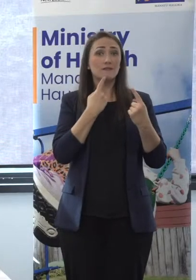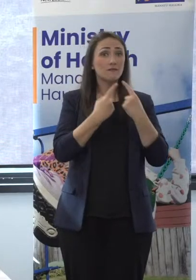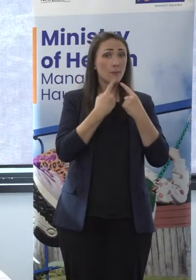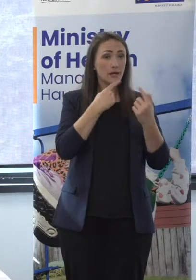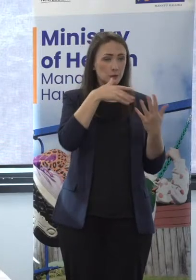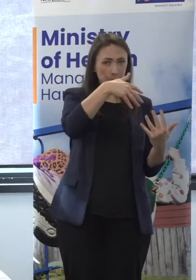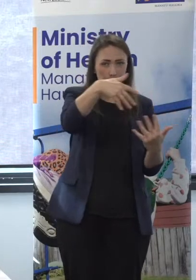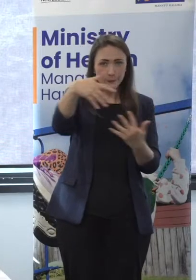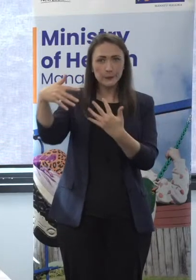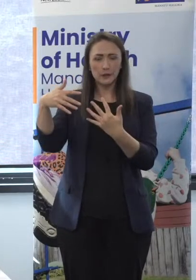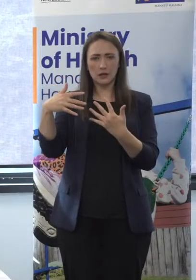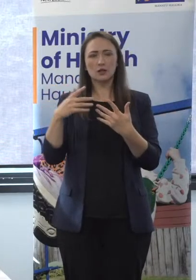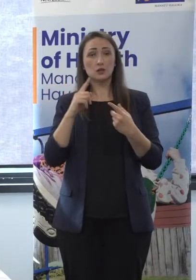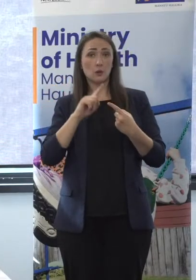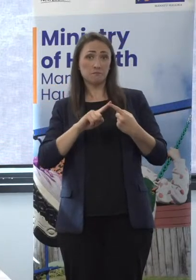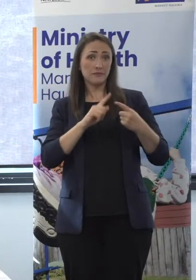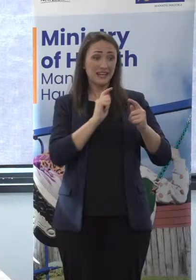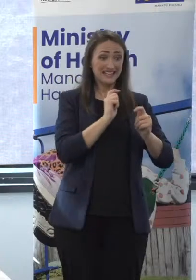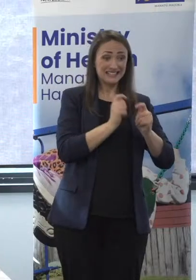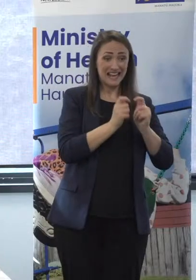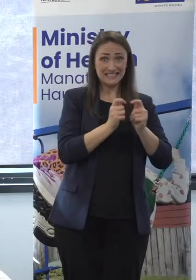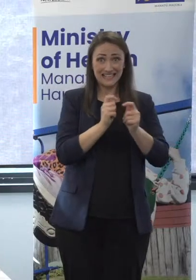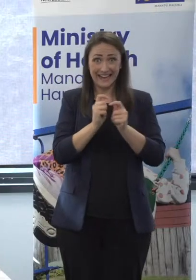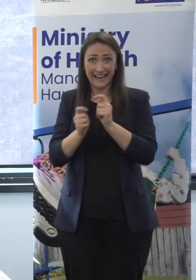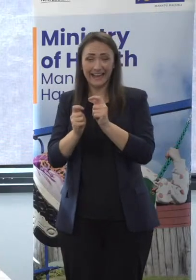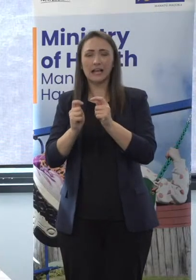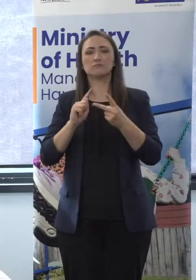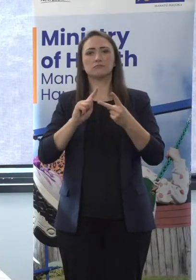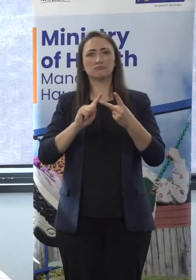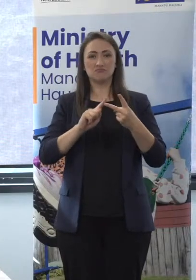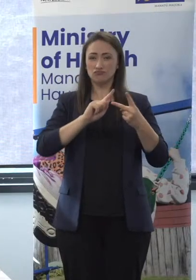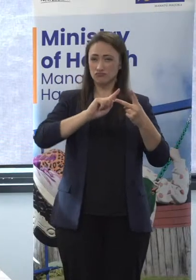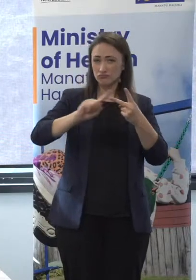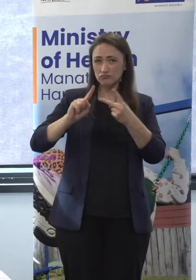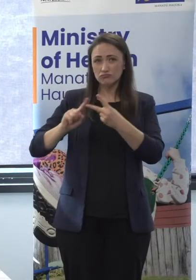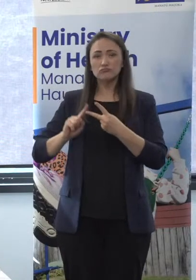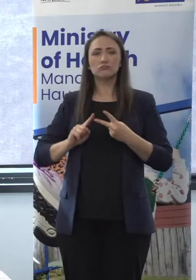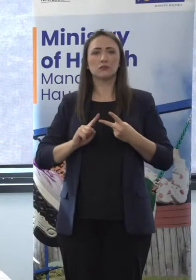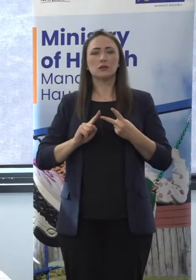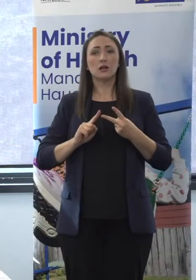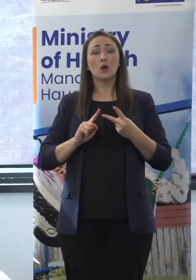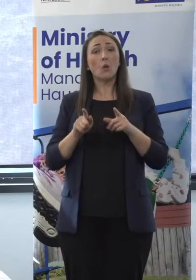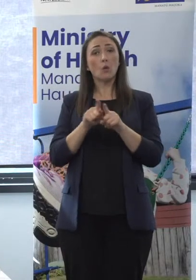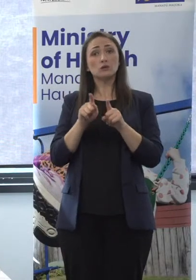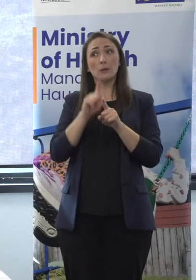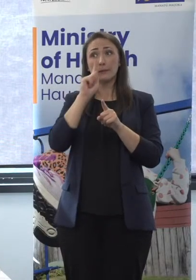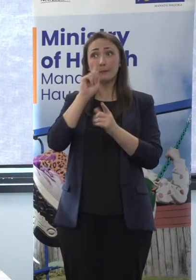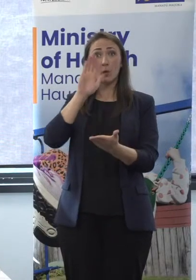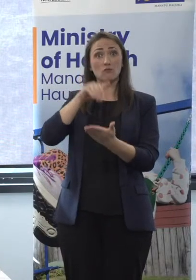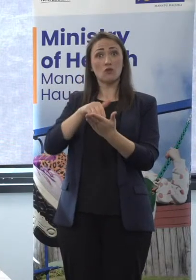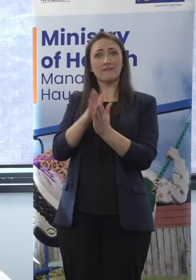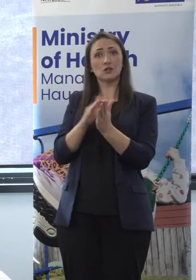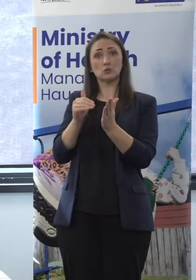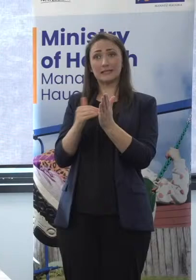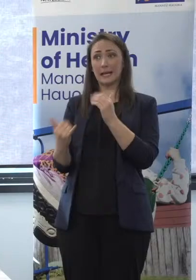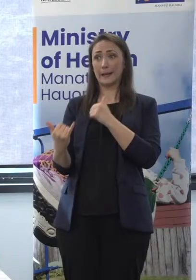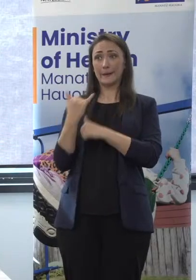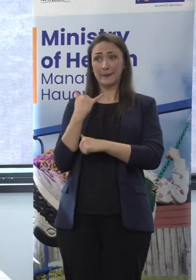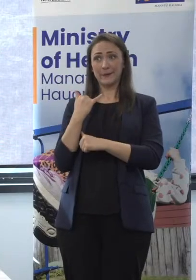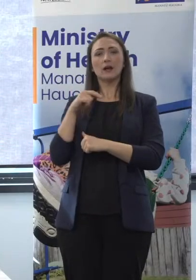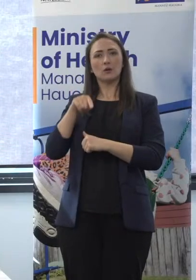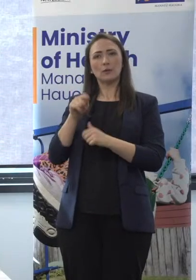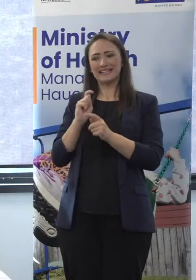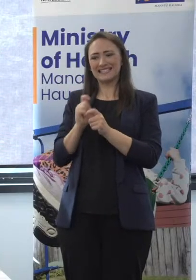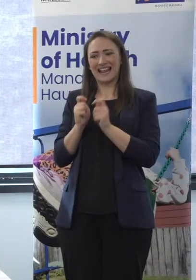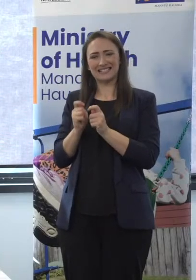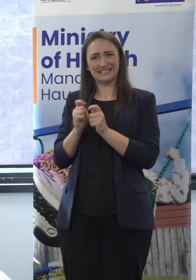sources, including testing different populations. We survey travellers entering New Zealand, individuals and